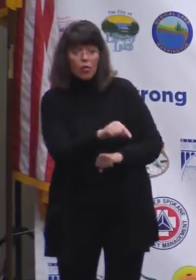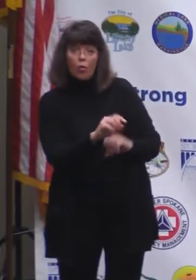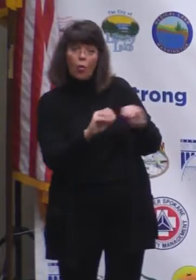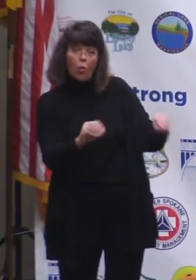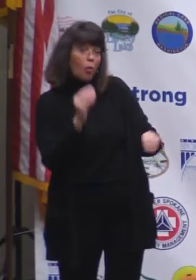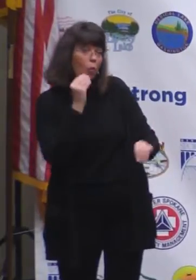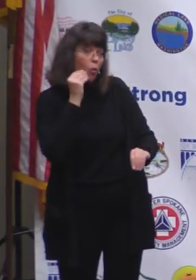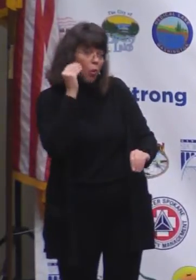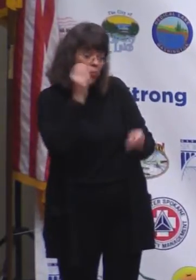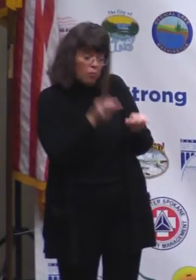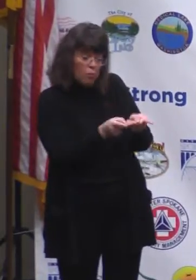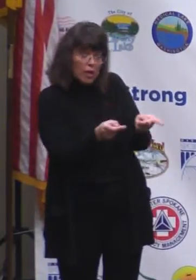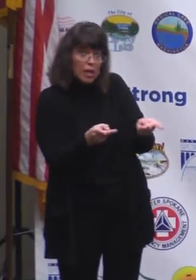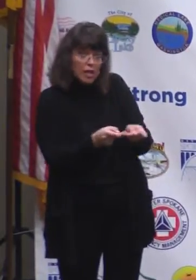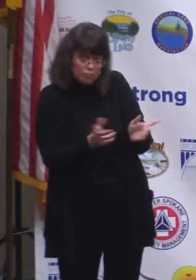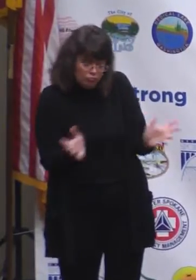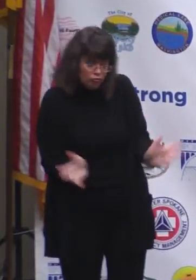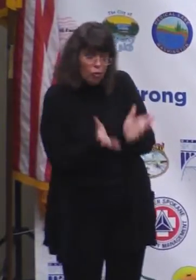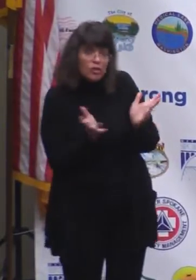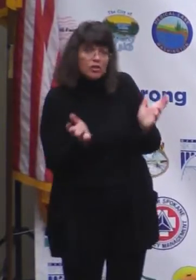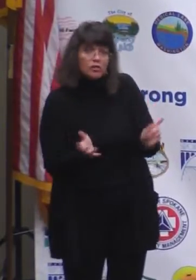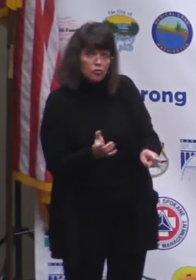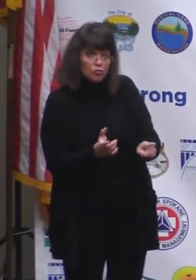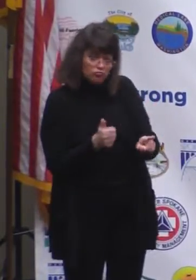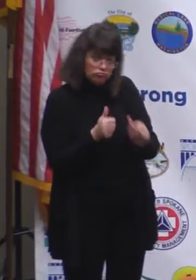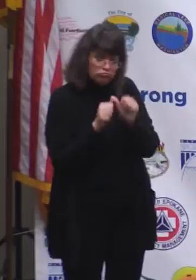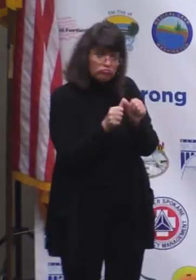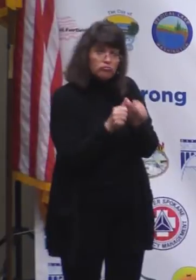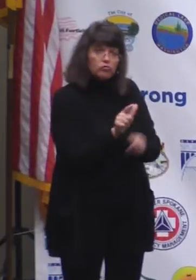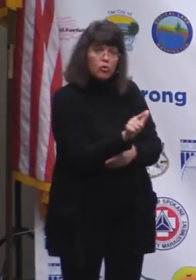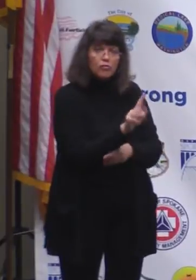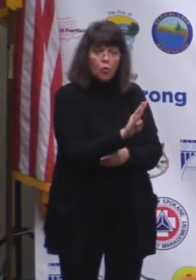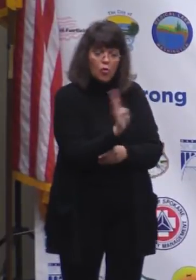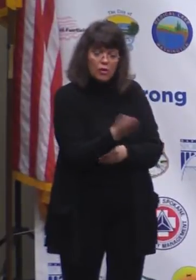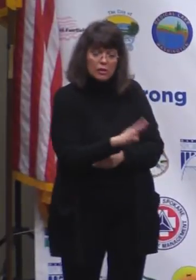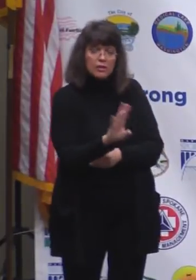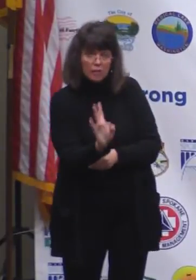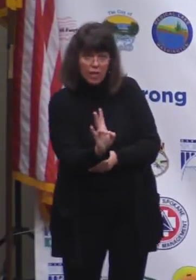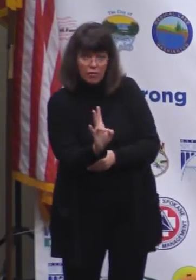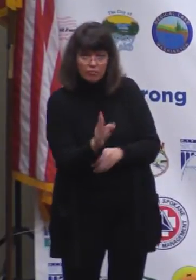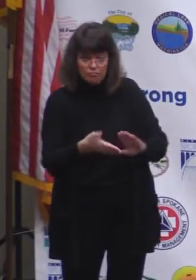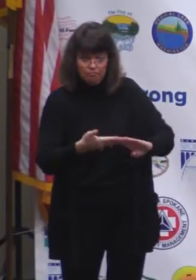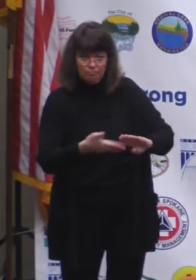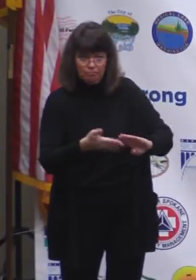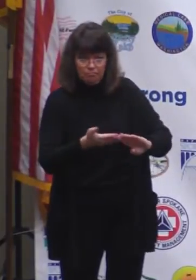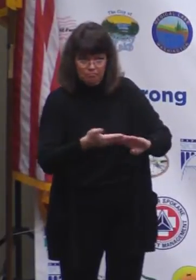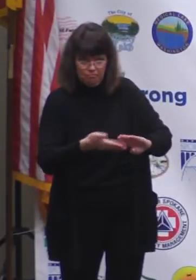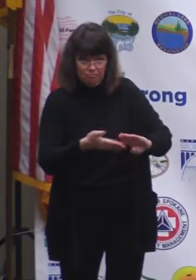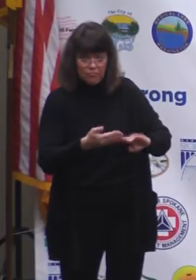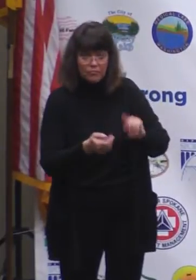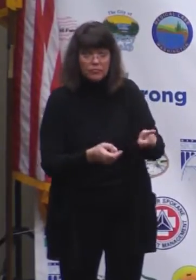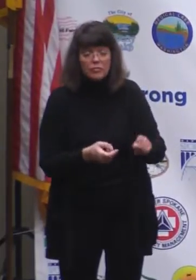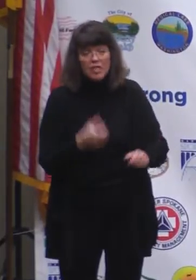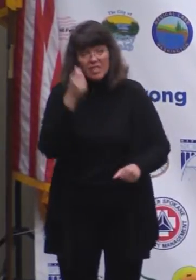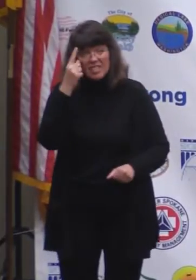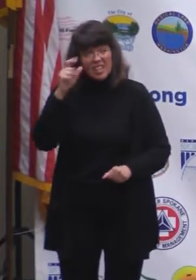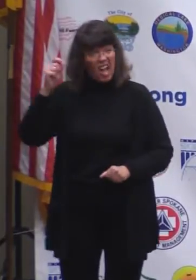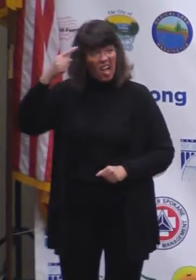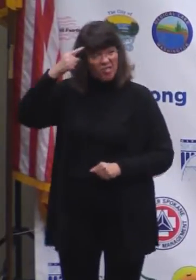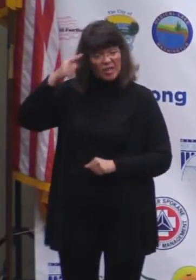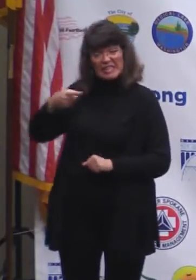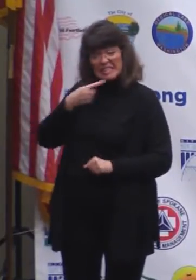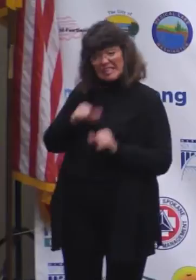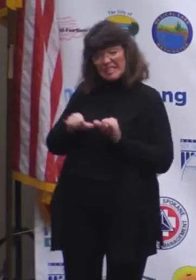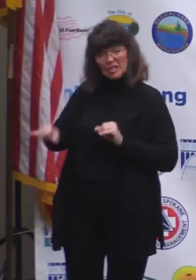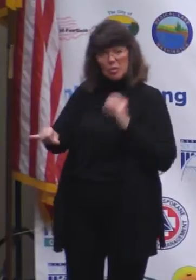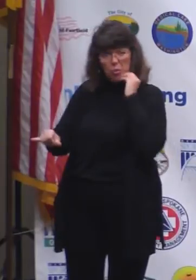in order to meet the Stay Home, Stay Healthy order from the governor. What that looks like for our partners is we've been reaching out around the clock,